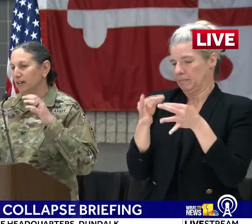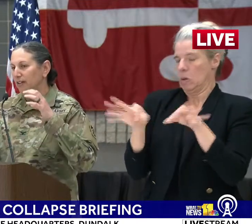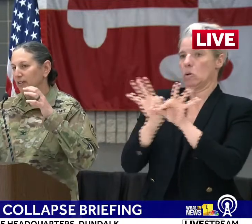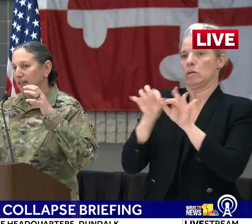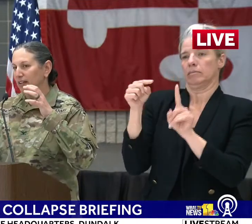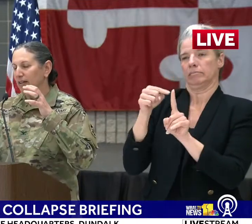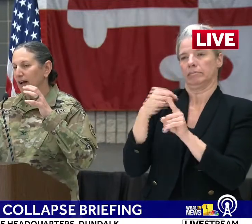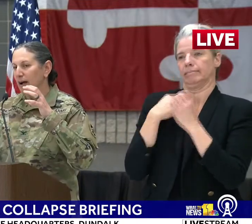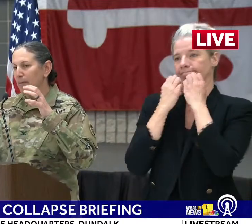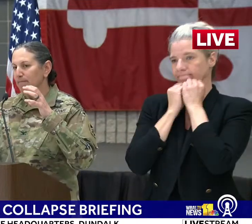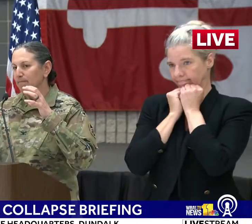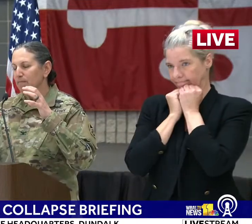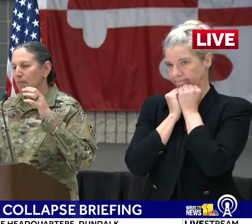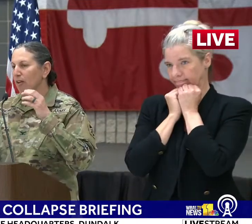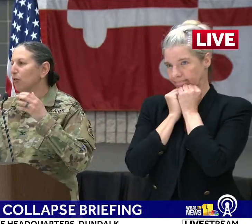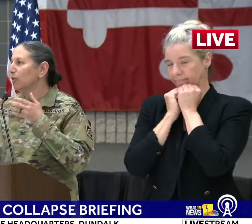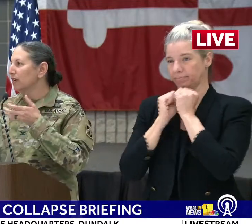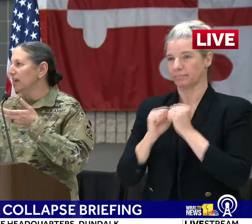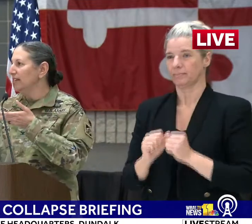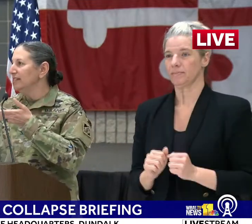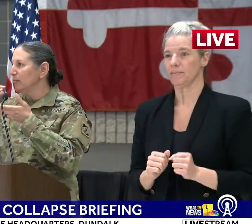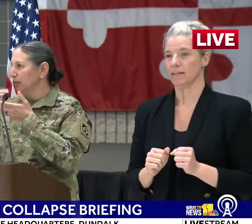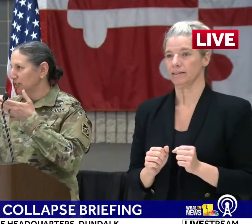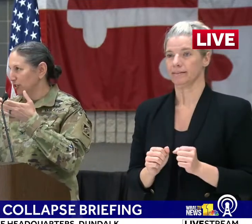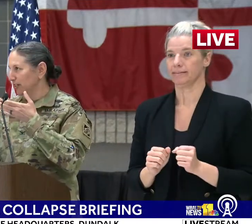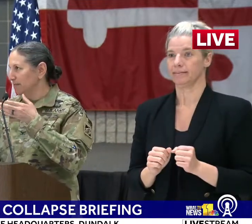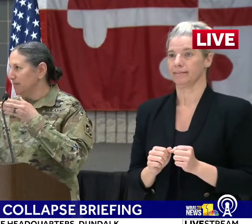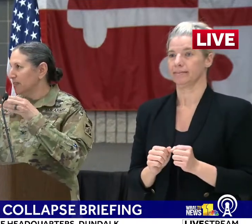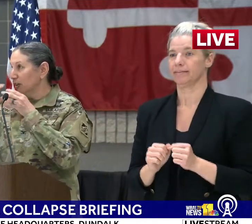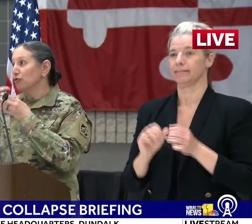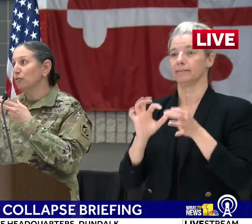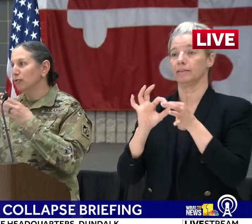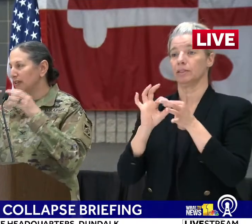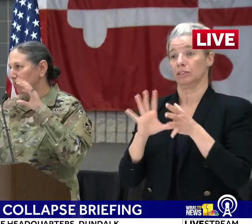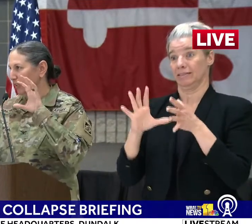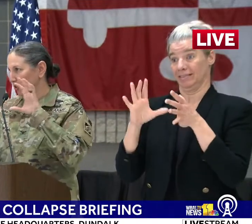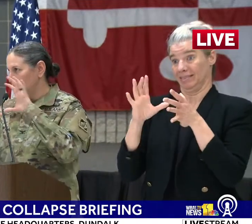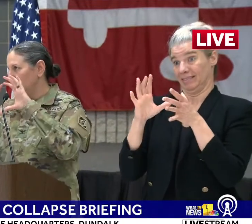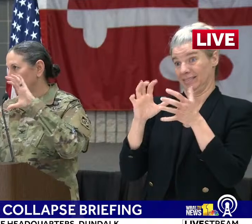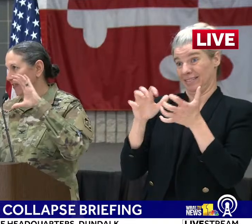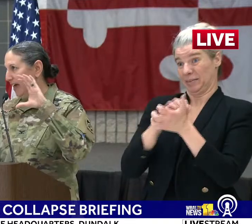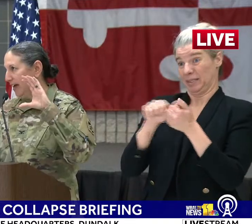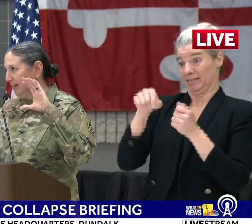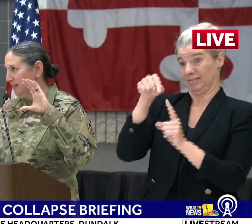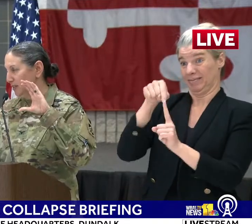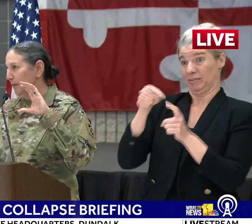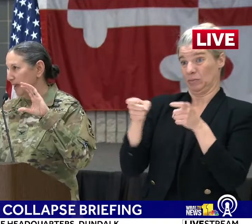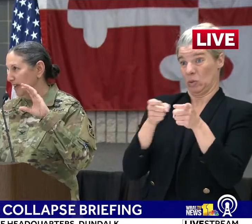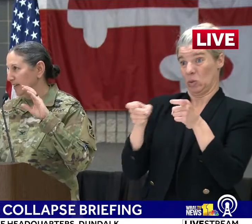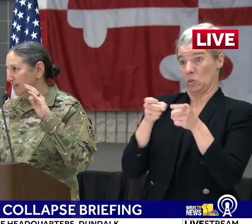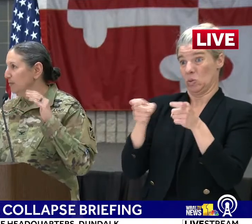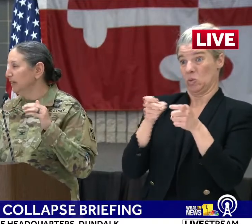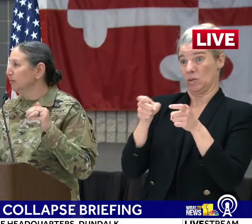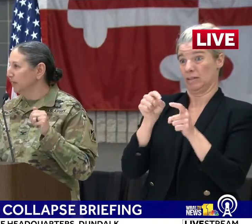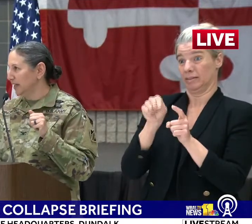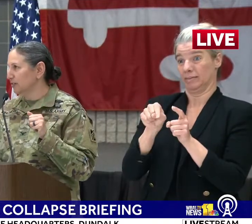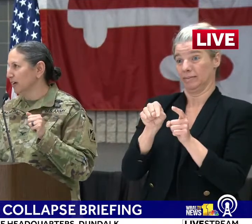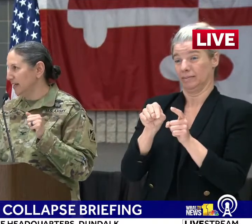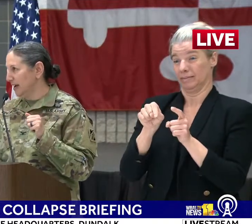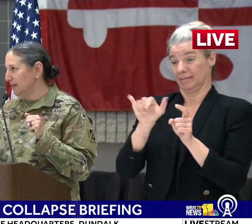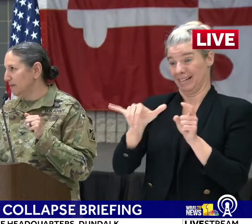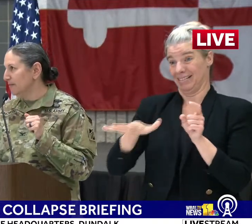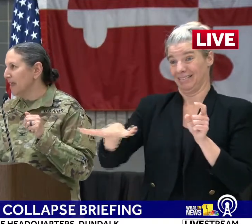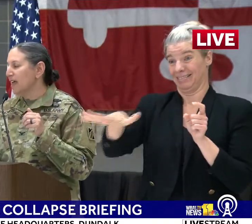So the coordinated demolition, the controlled demolition of that span is